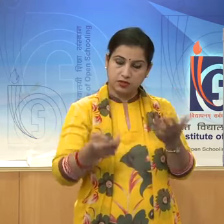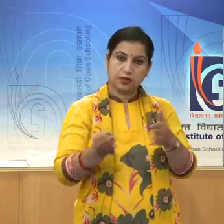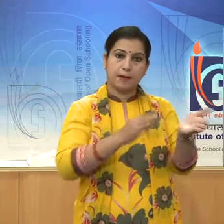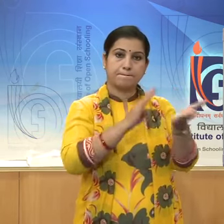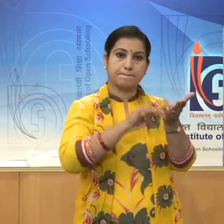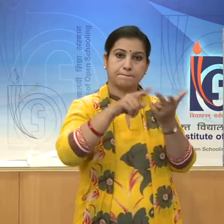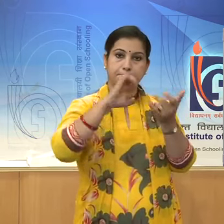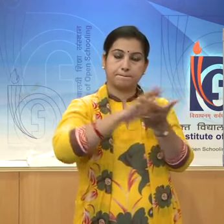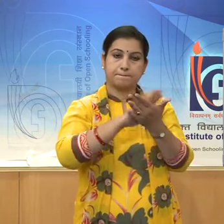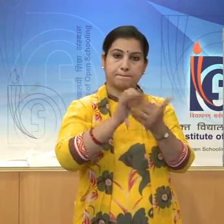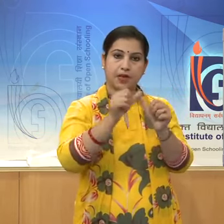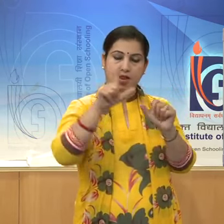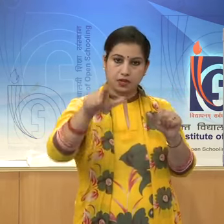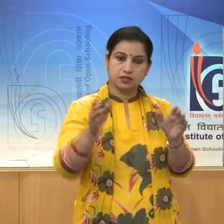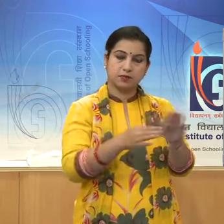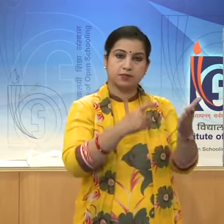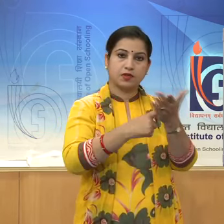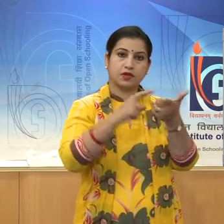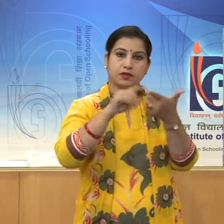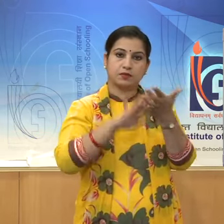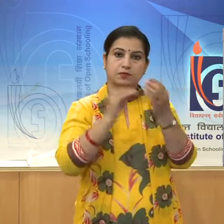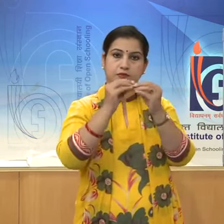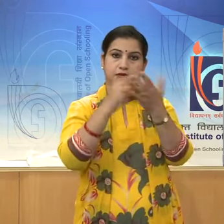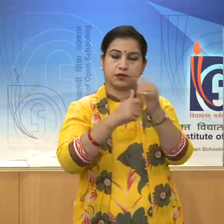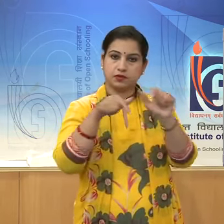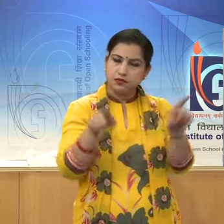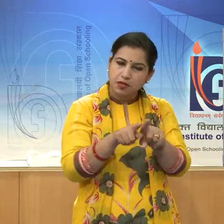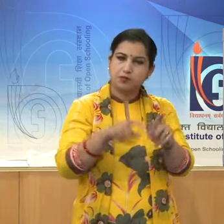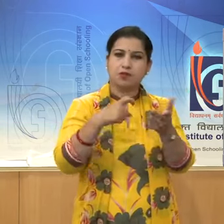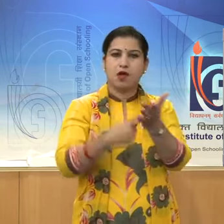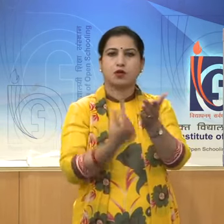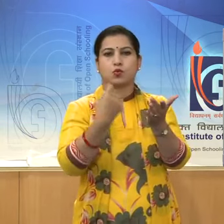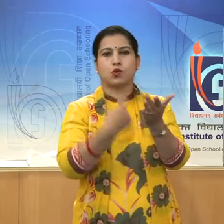Michelangelo, Rembrandt and Rubens.